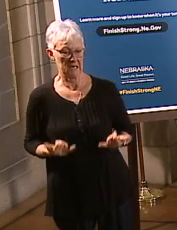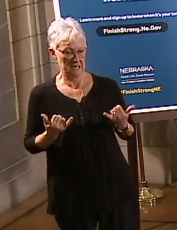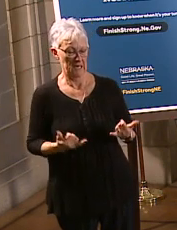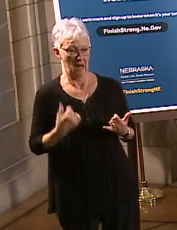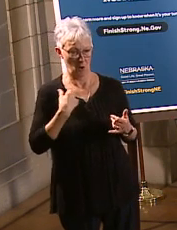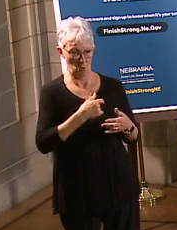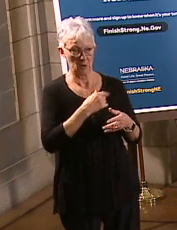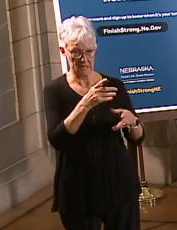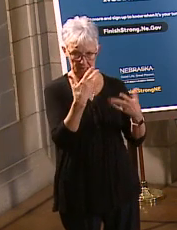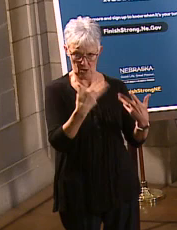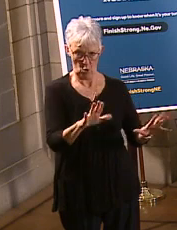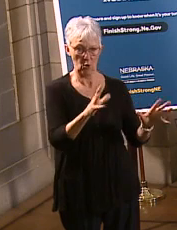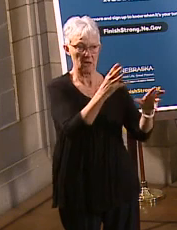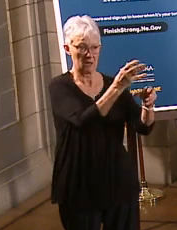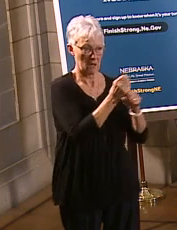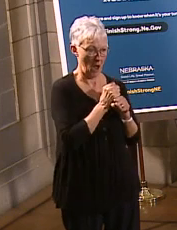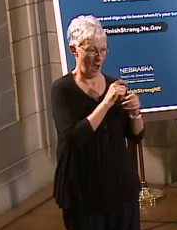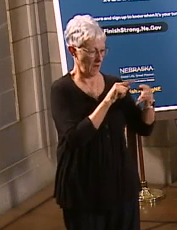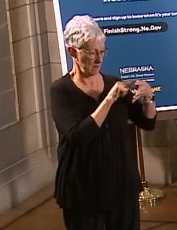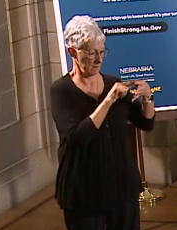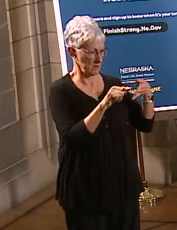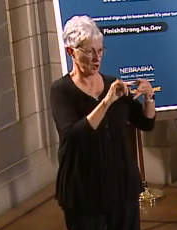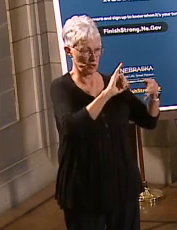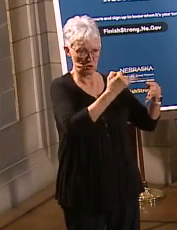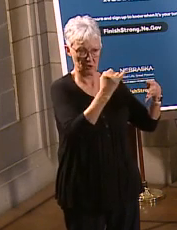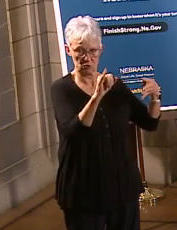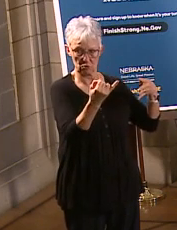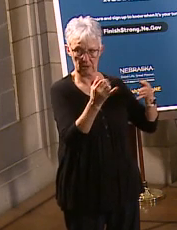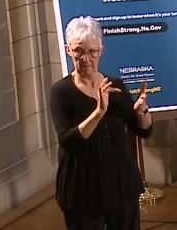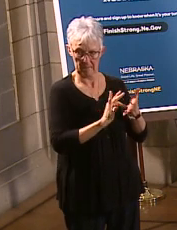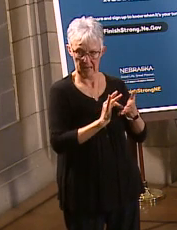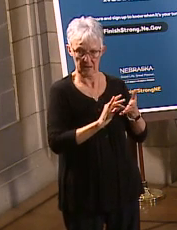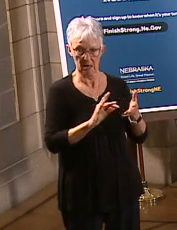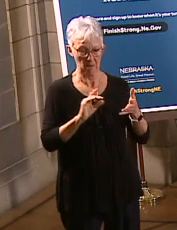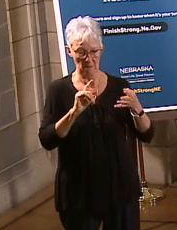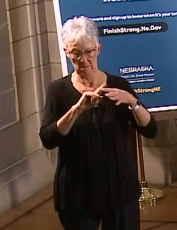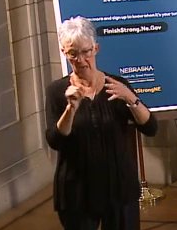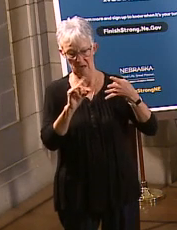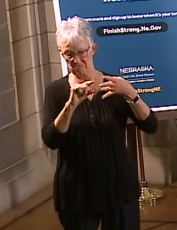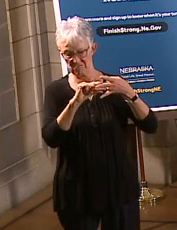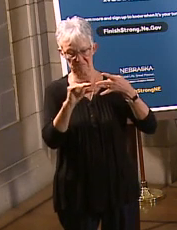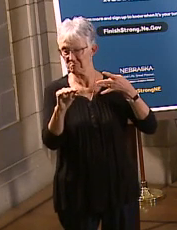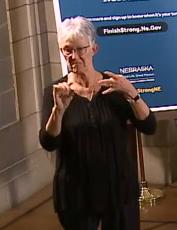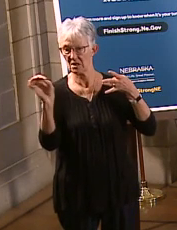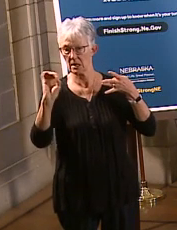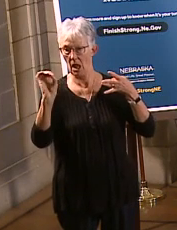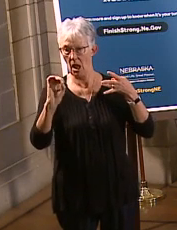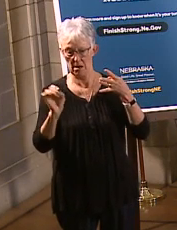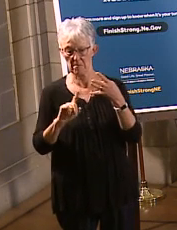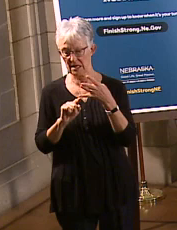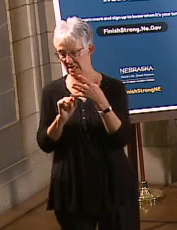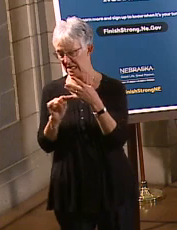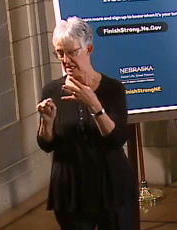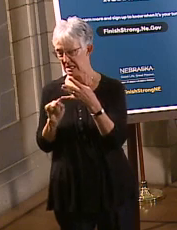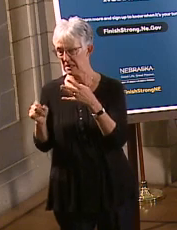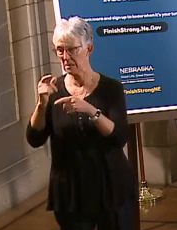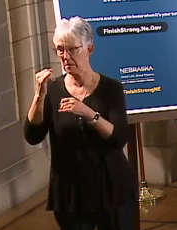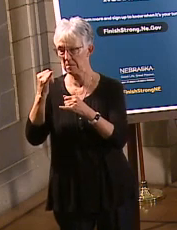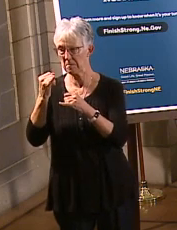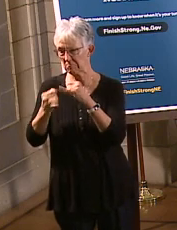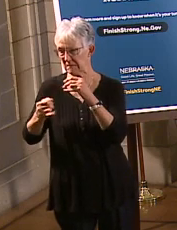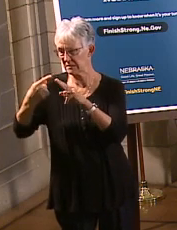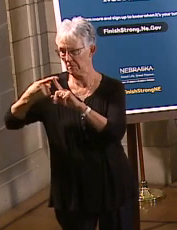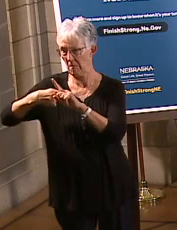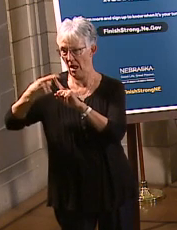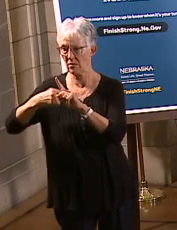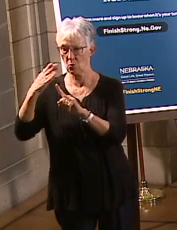of March, we're not going to be receiving those Johnson & Johnson vaccines, so we will not get that big dose like we did last week where we had 15,000 vaccines coming to the